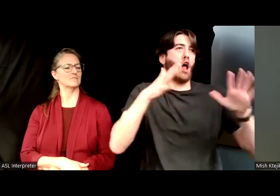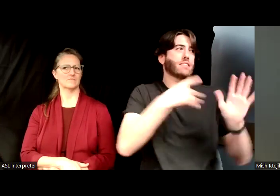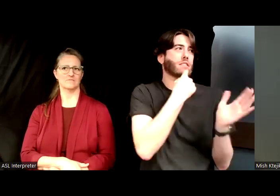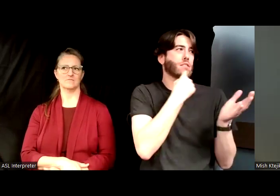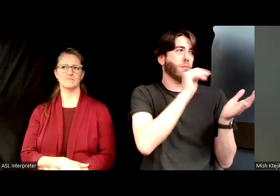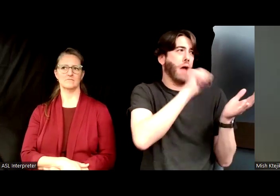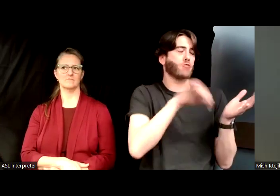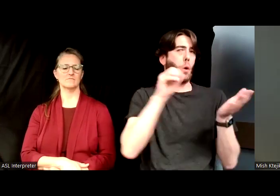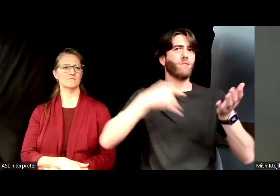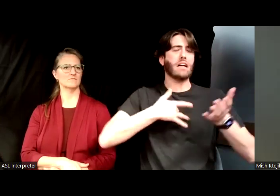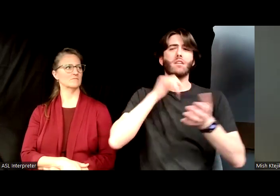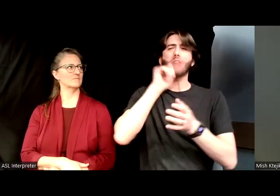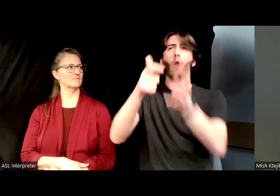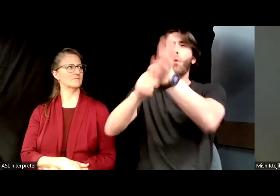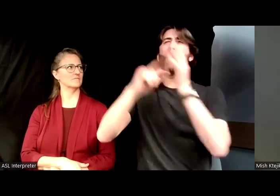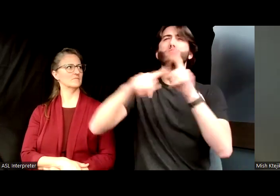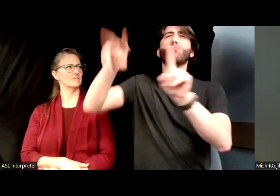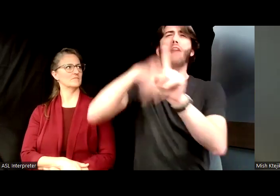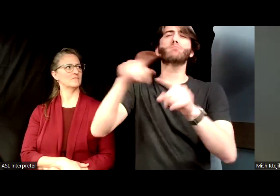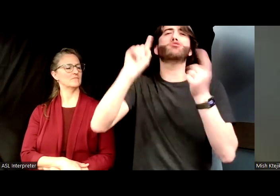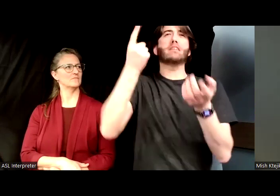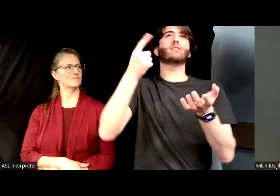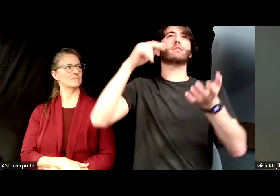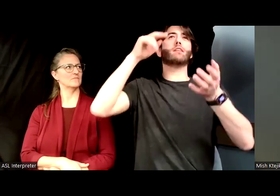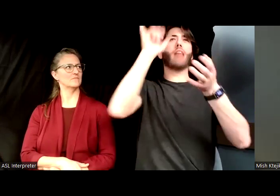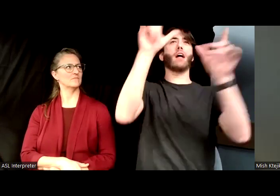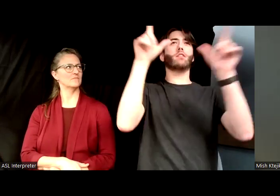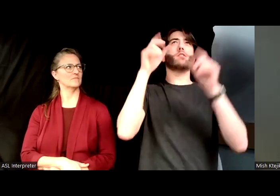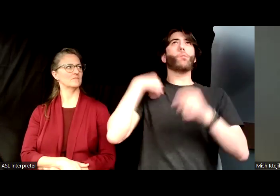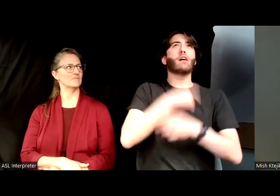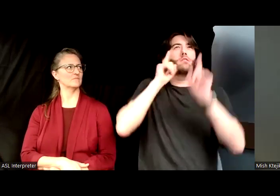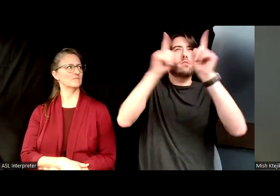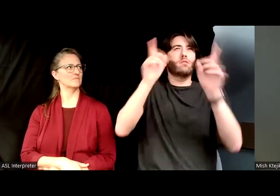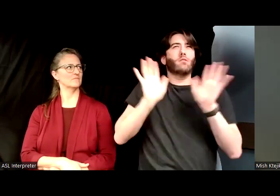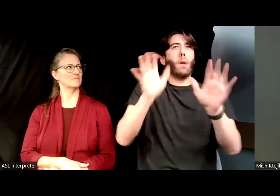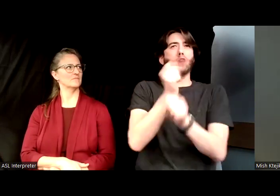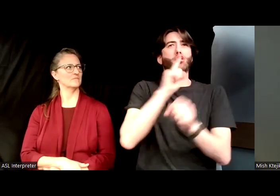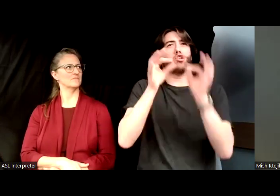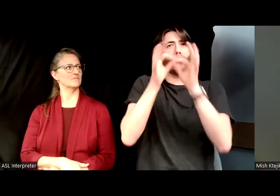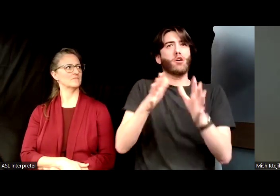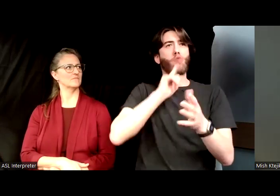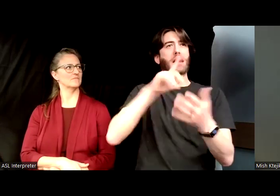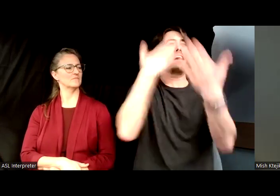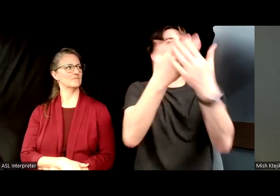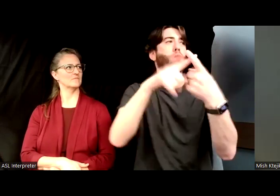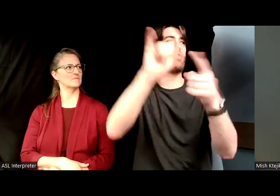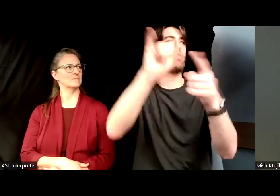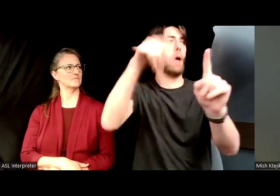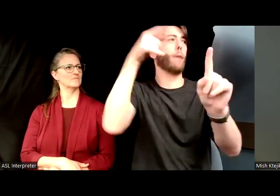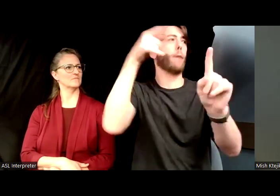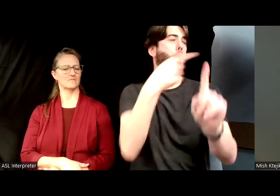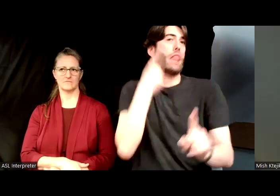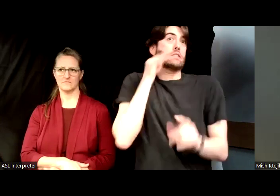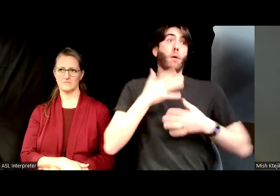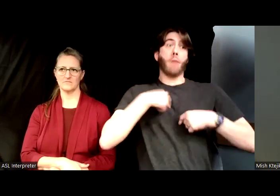And again, the law says may. So I feel there's some room for interpretation there. And so I don't